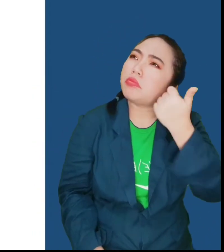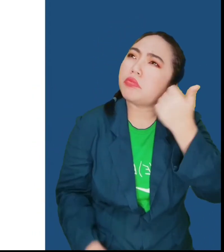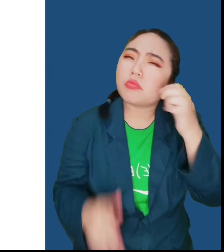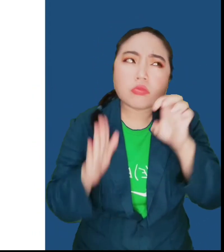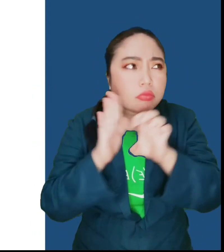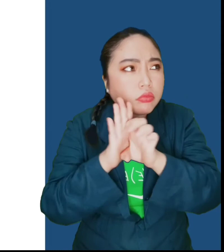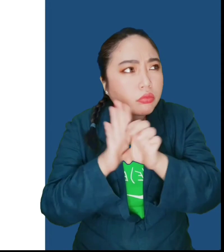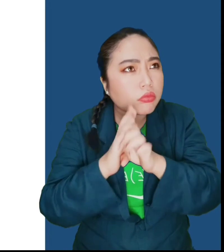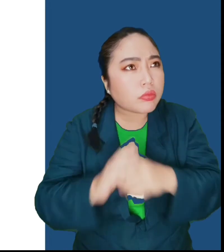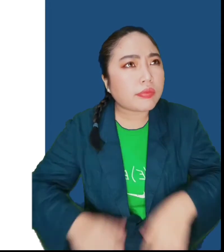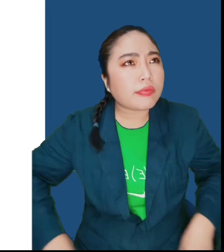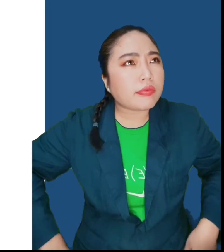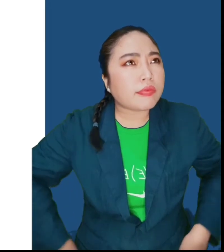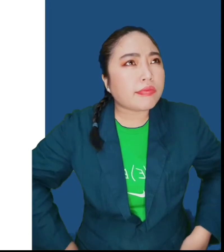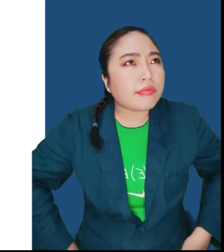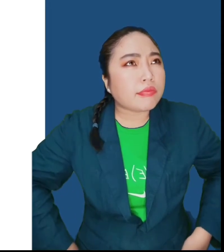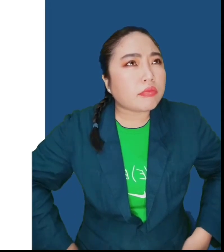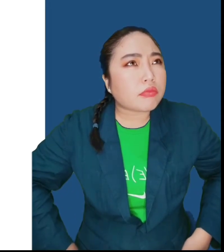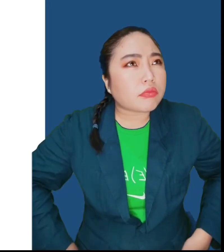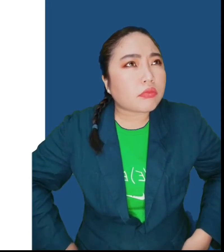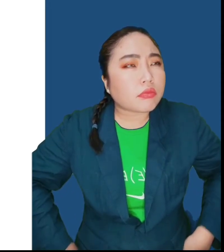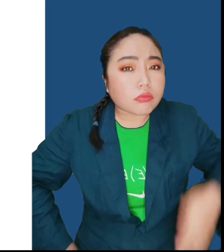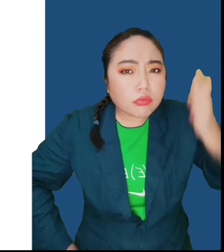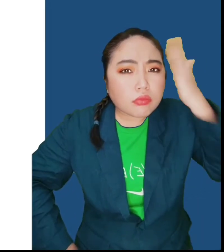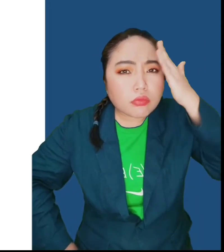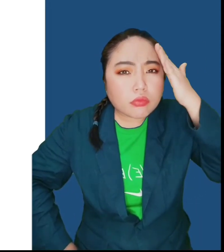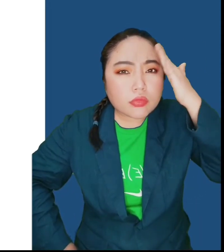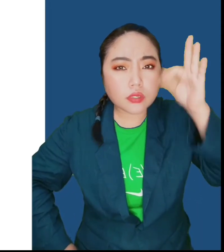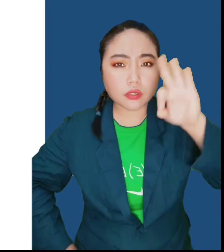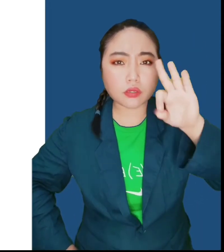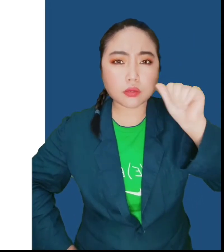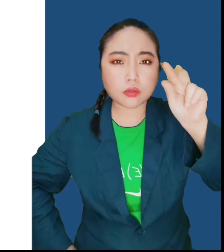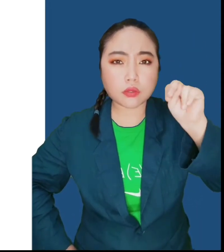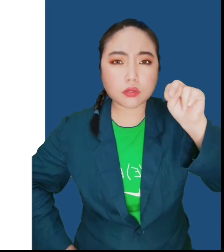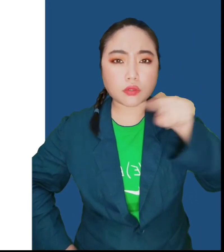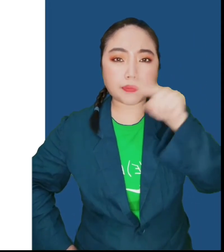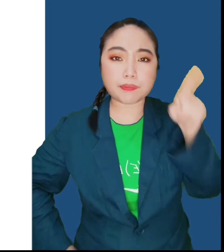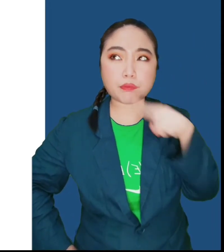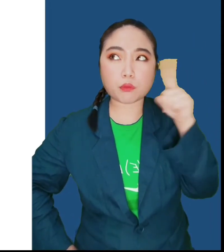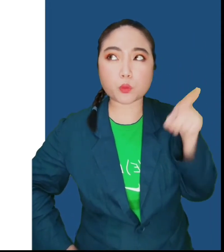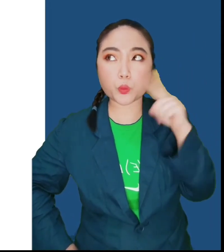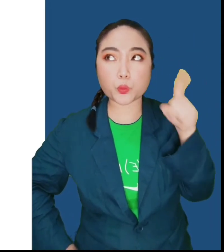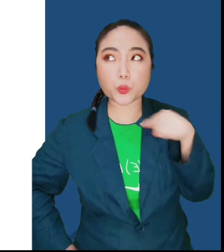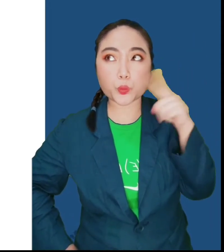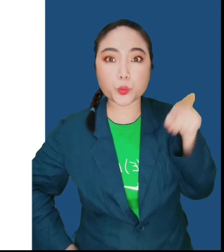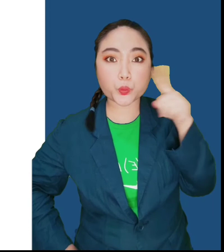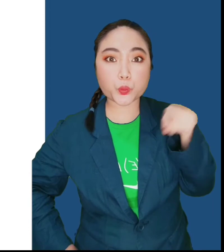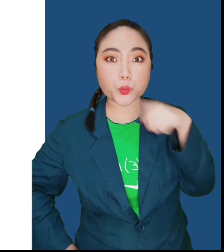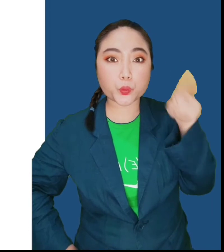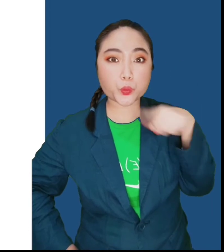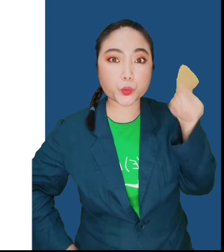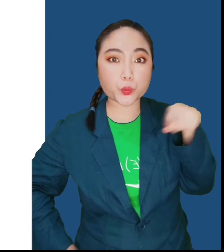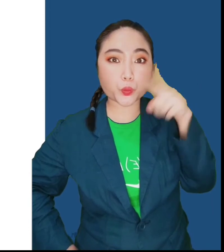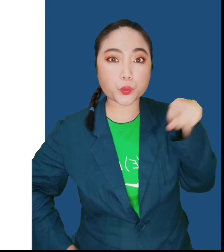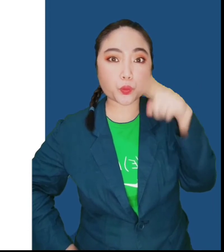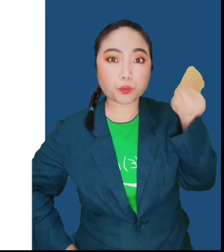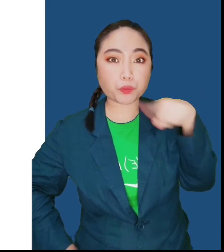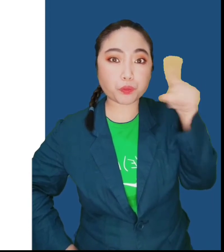Another example. Do you know a fan? Yeah, a spinning fan. Like